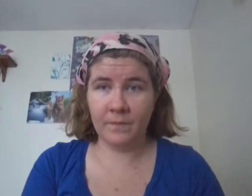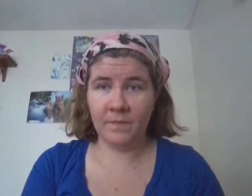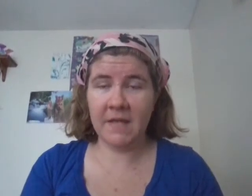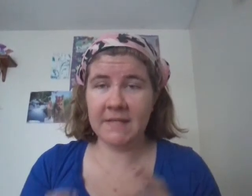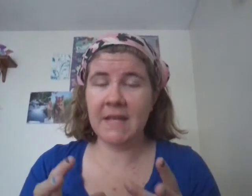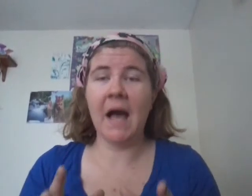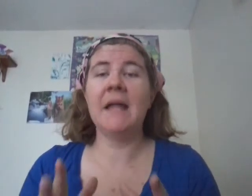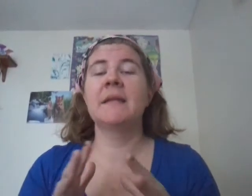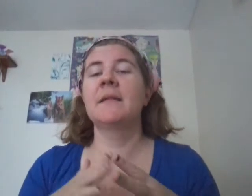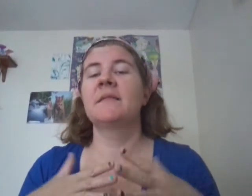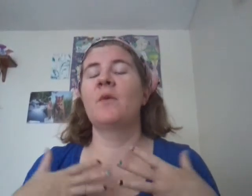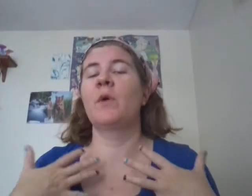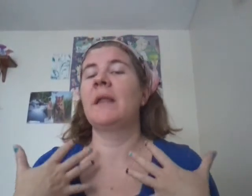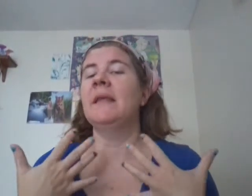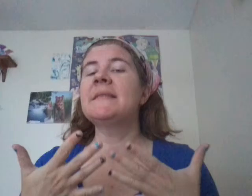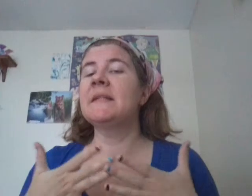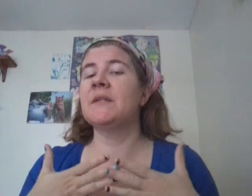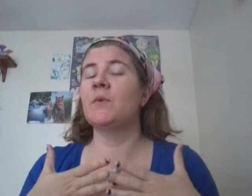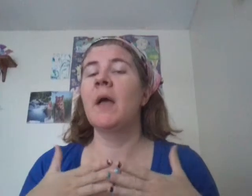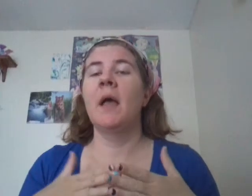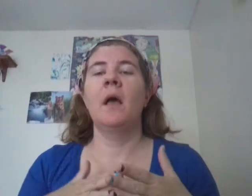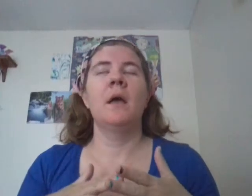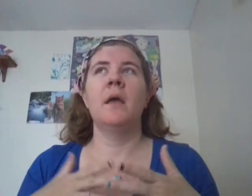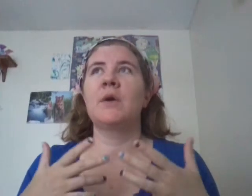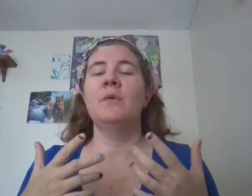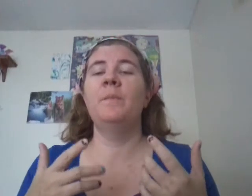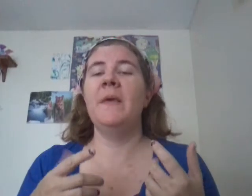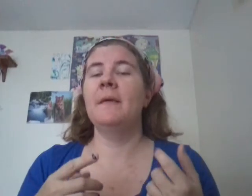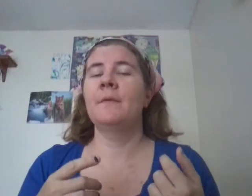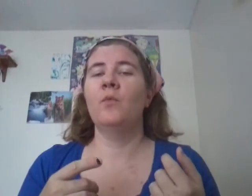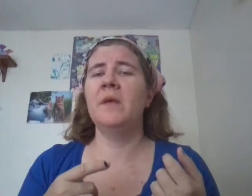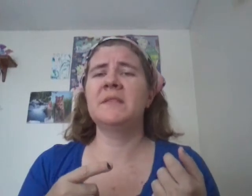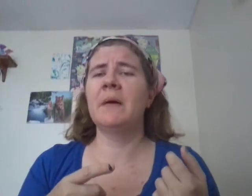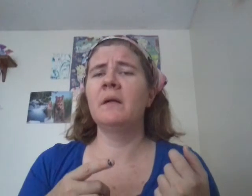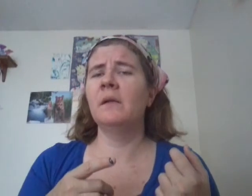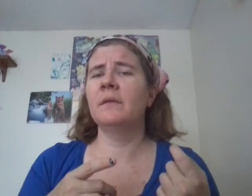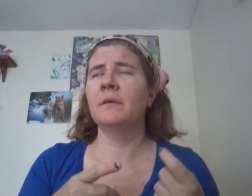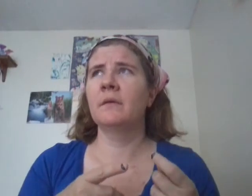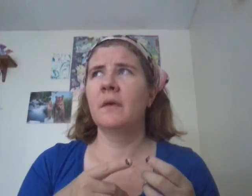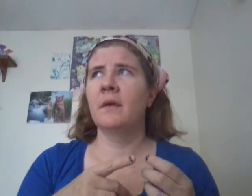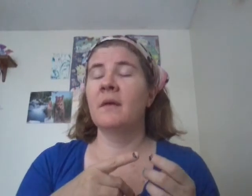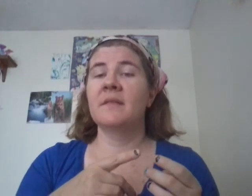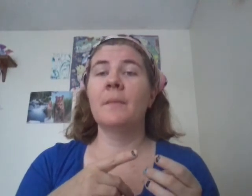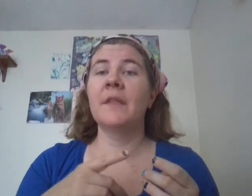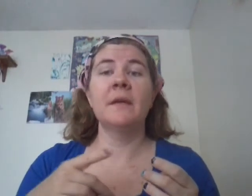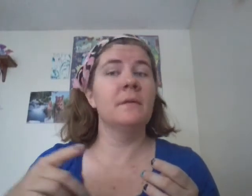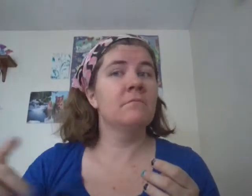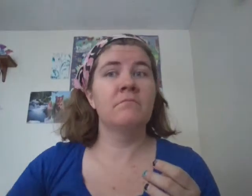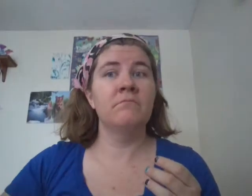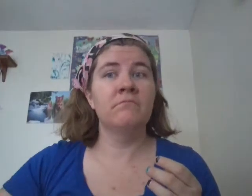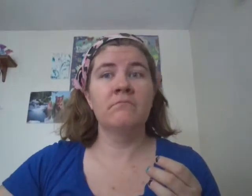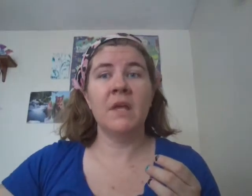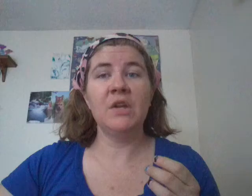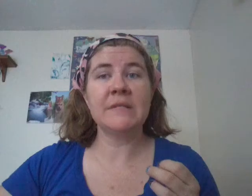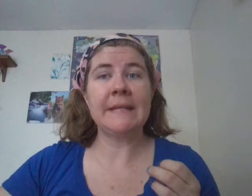It's not that we're not listening to you. It could be we smelled something interesting.